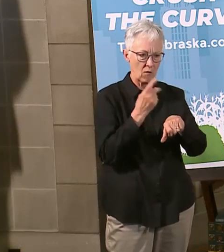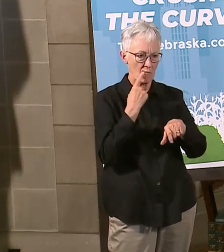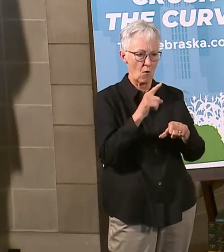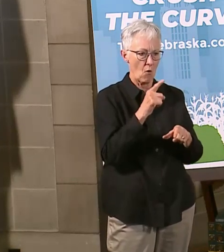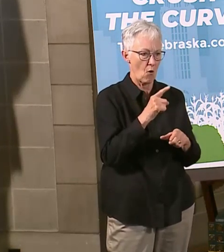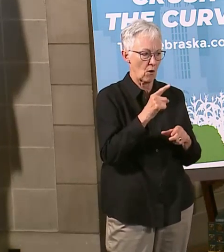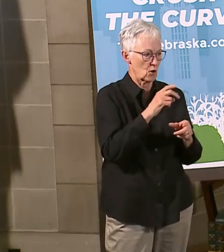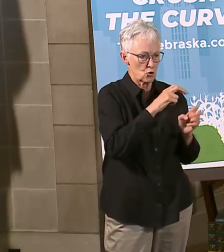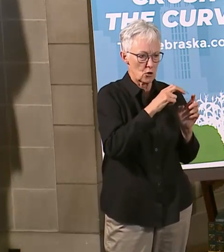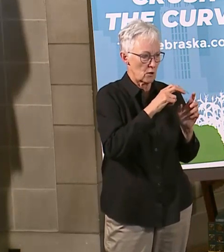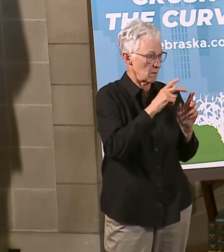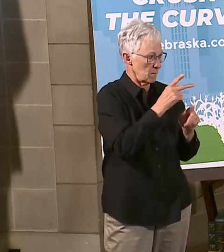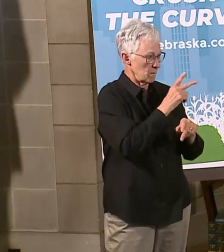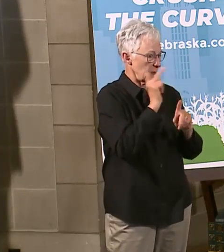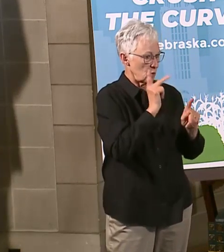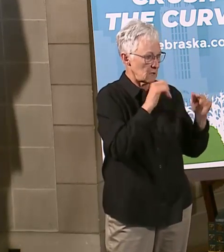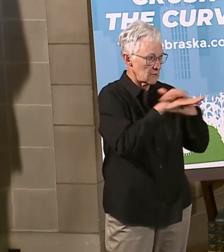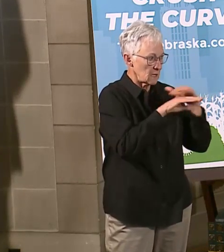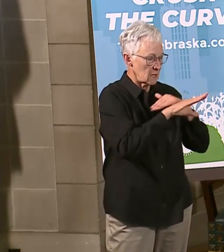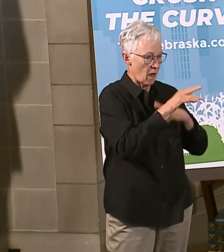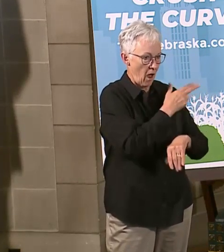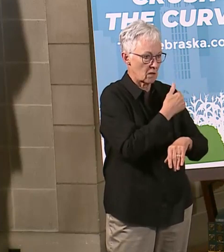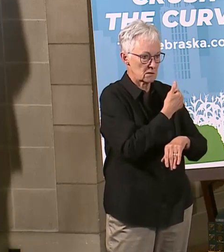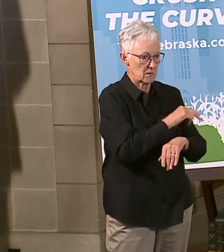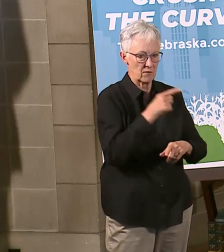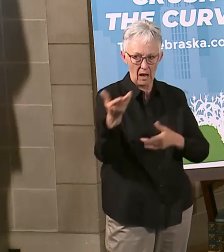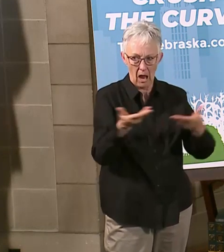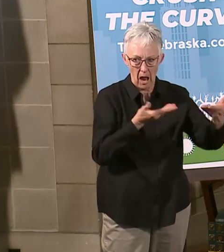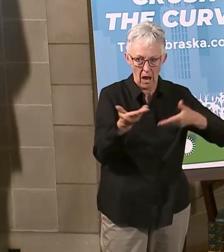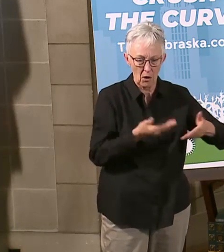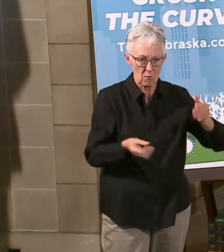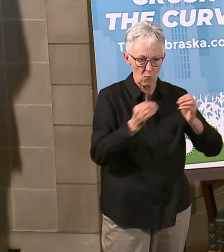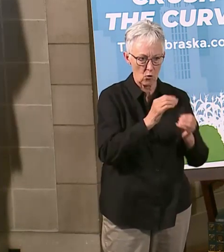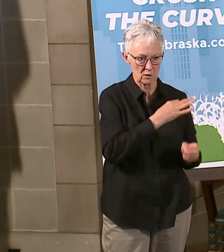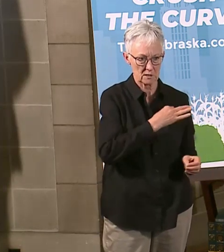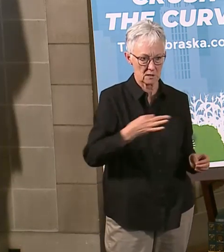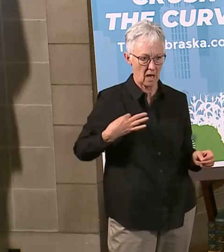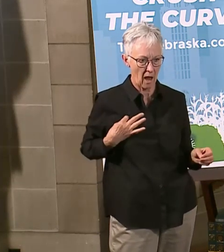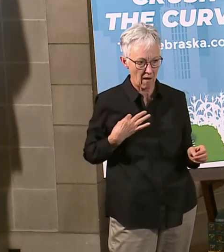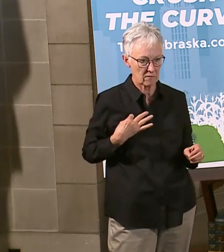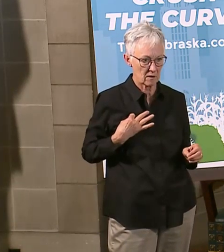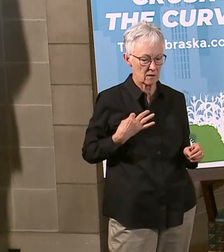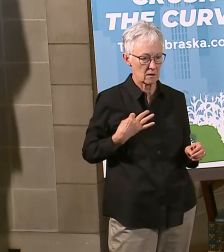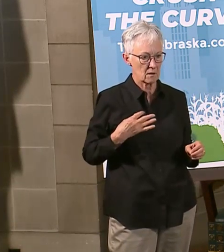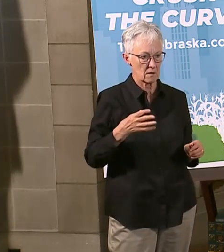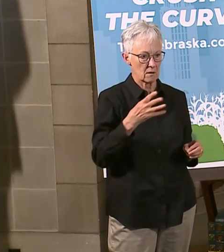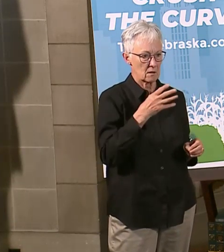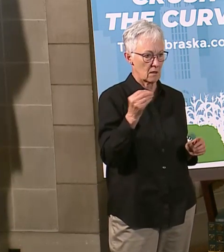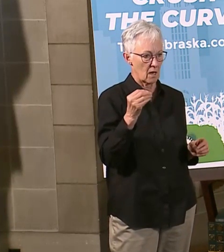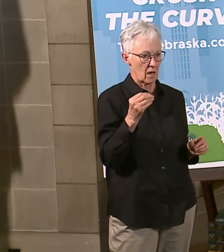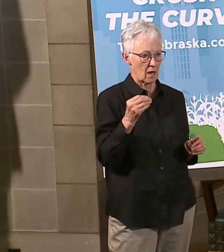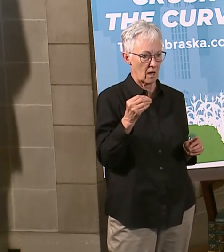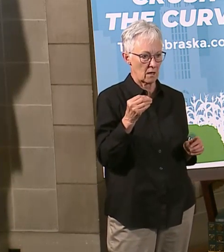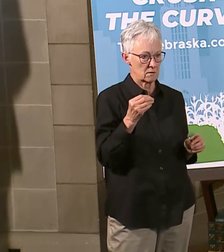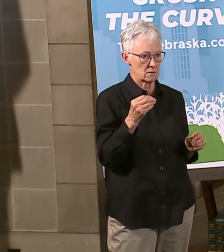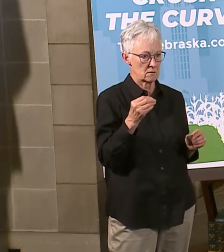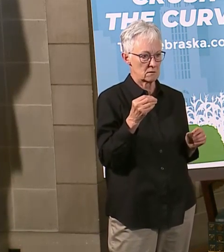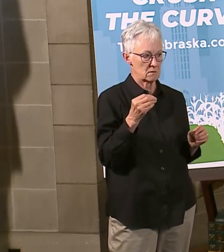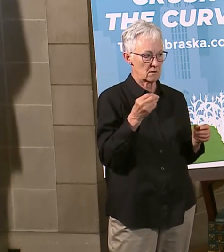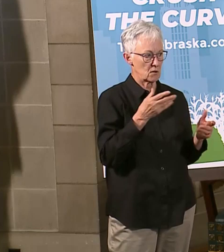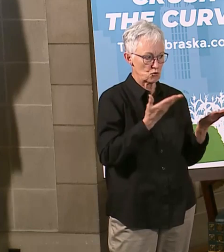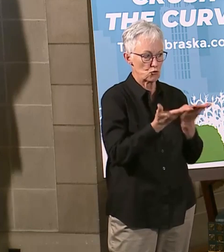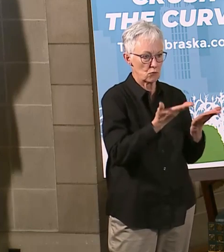brought people, staff in, so we're managing the healthcare system. So the answer is you don't know? Well, the